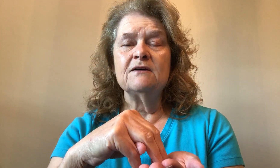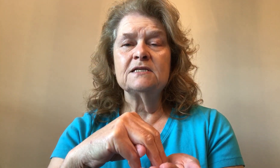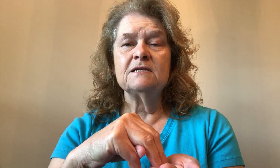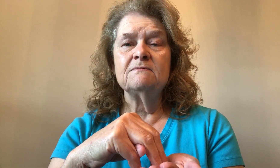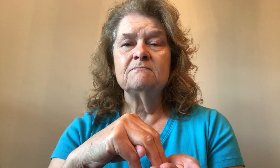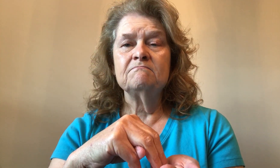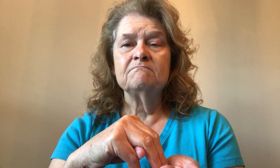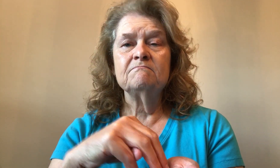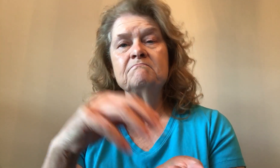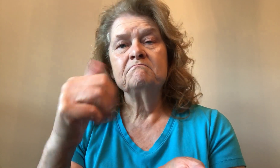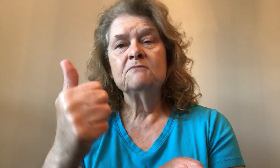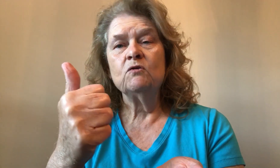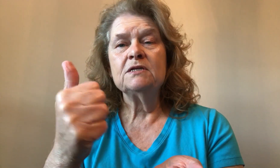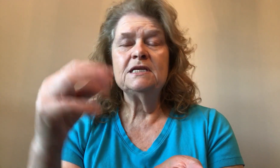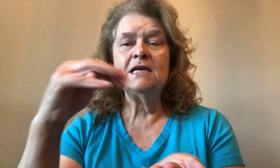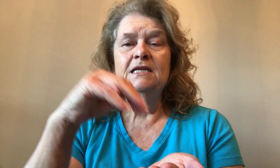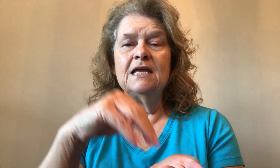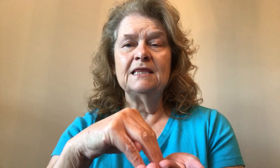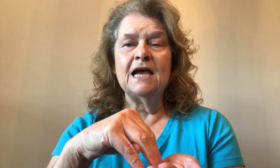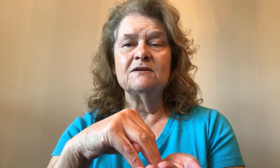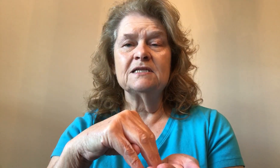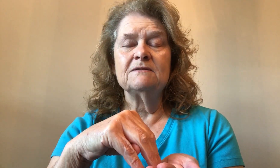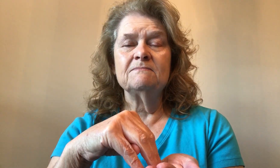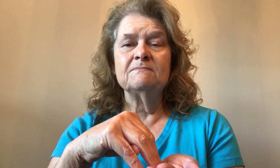3,000, or 10,000.